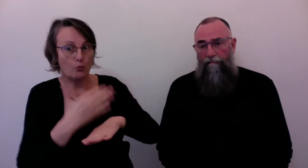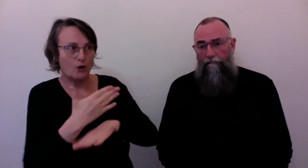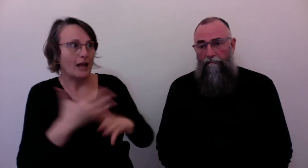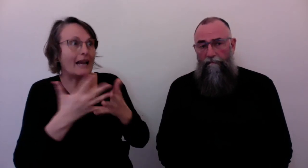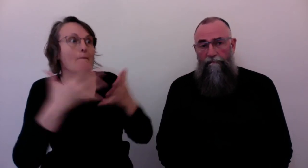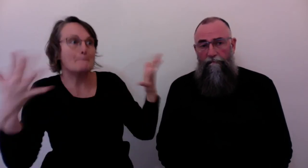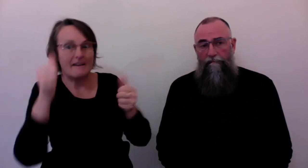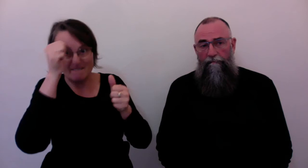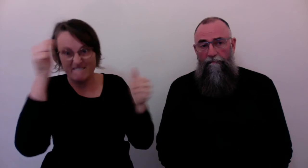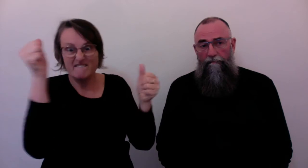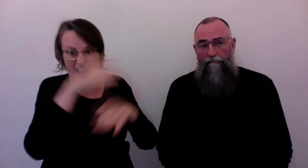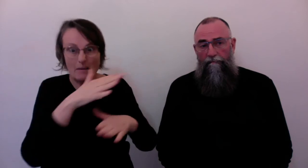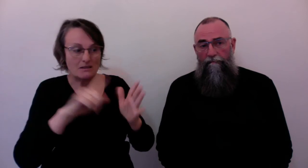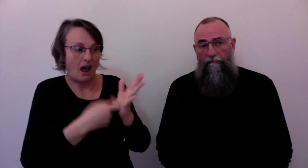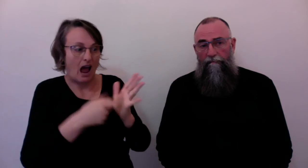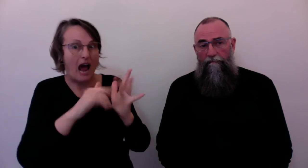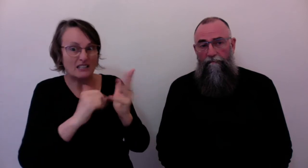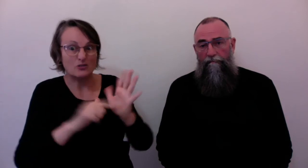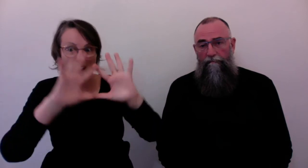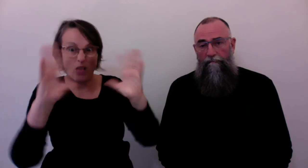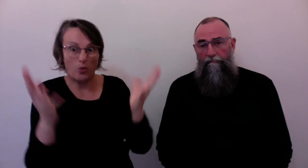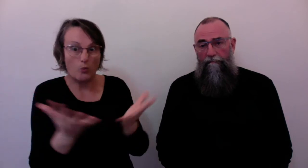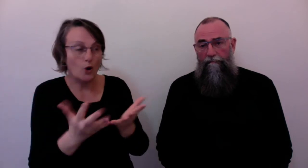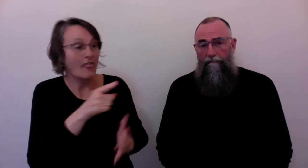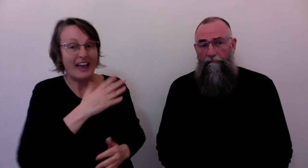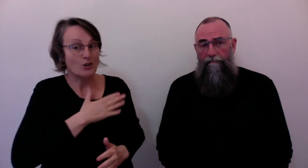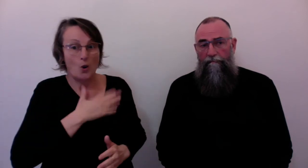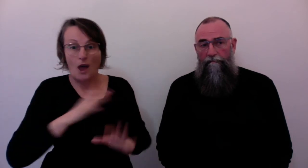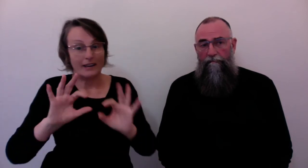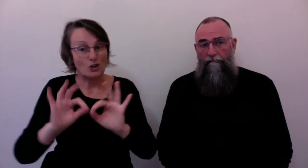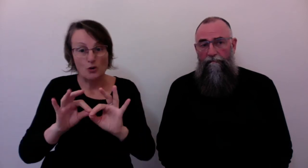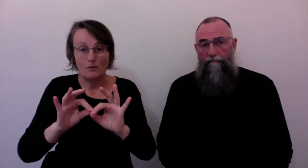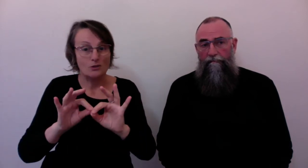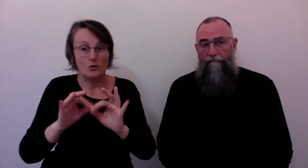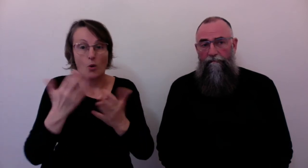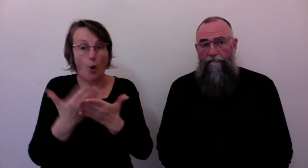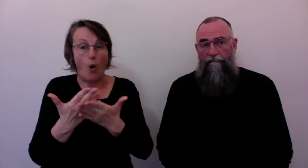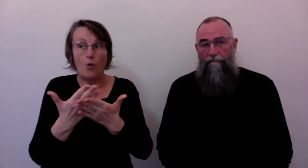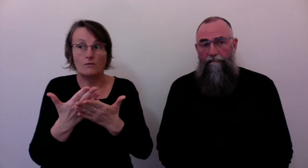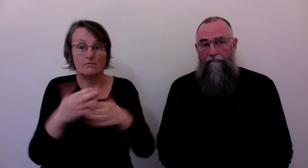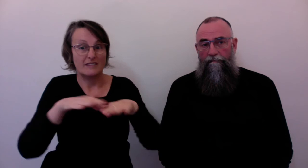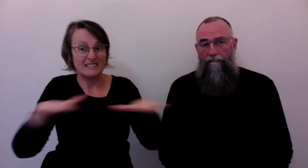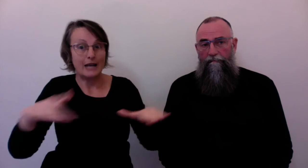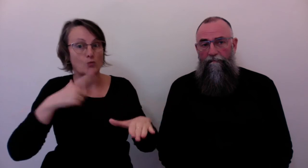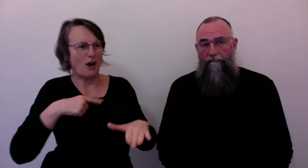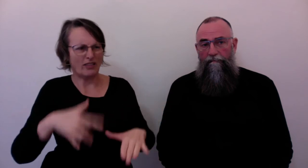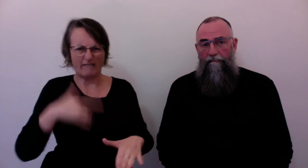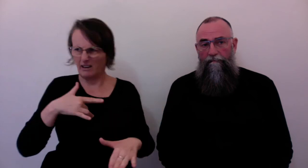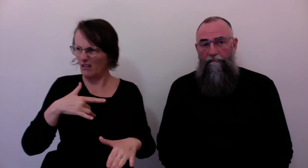I'm talking big superstar artists, global, don't like Auslan interpreters on the screen because it takes away from them. Do you know that? No, I didn't know. So